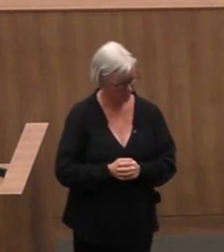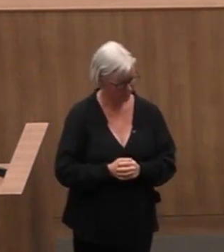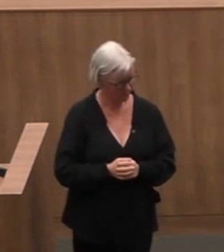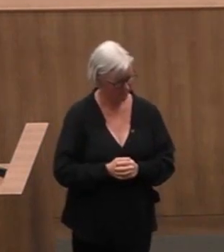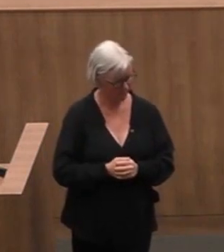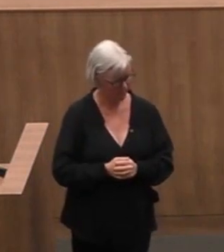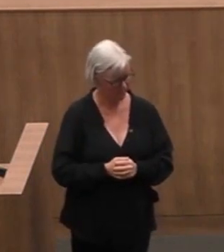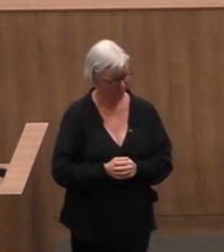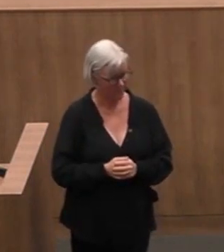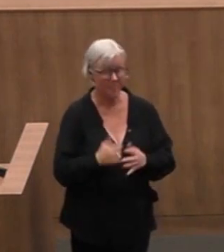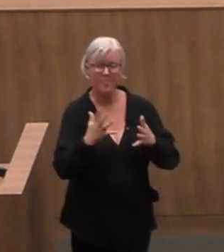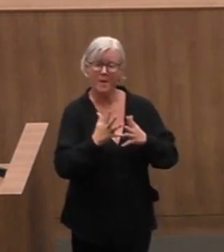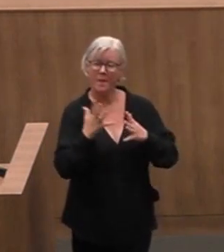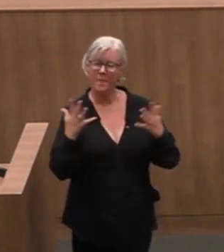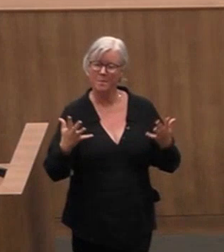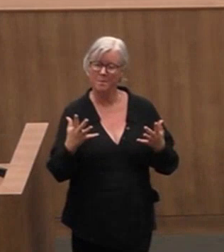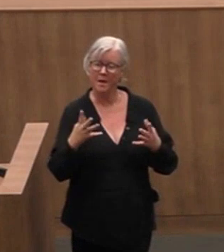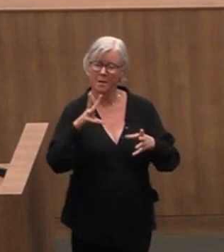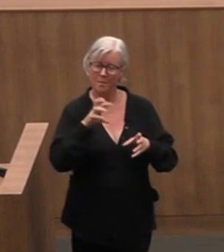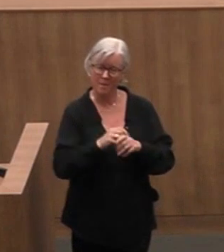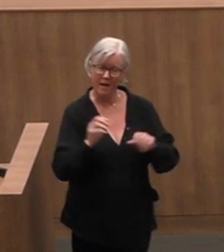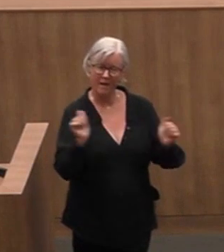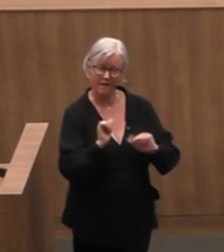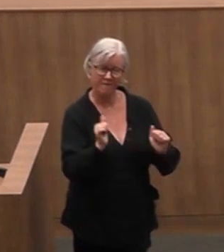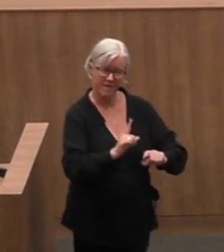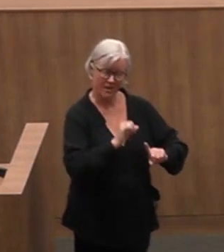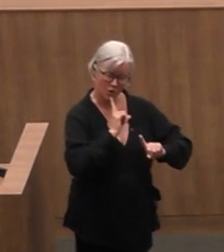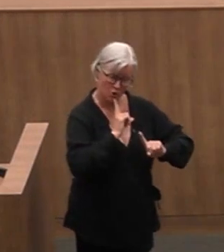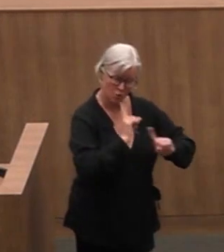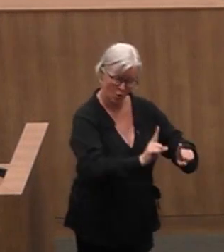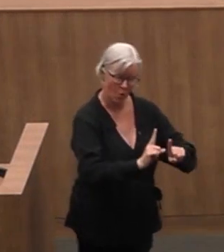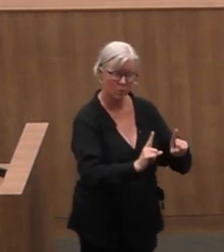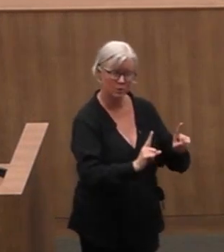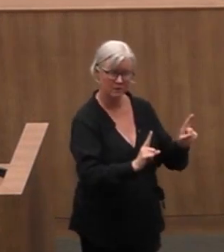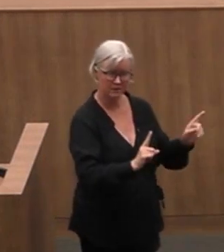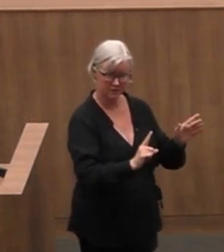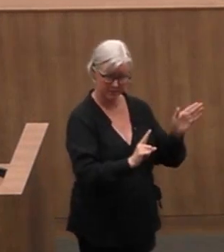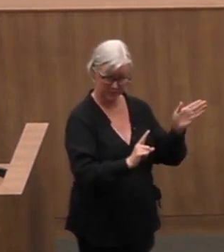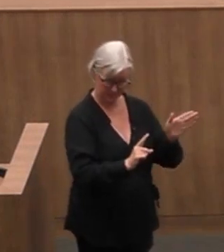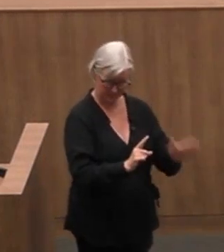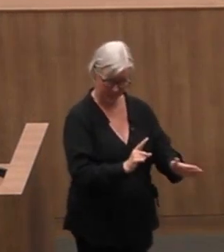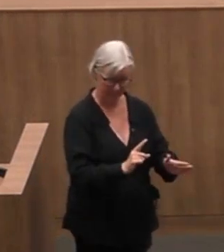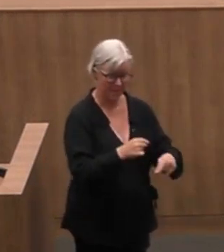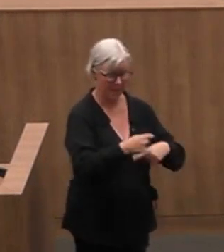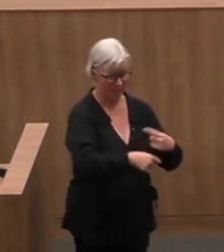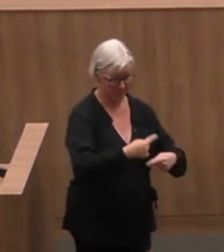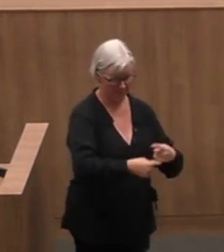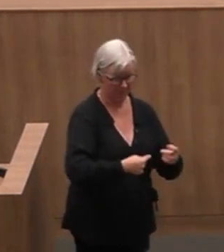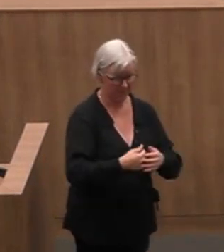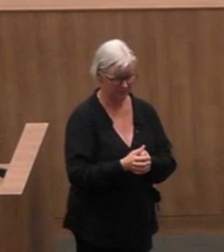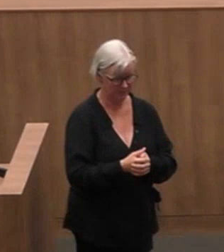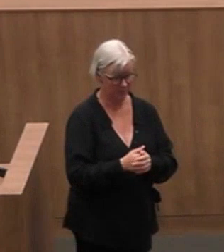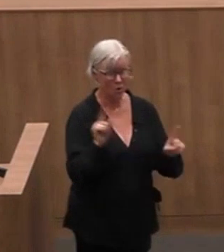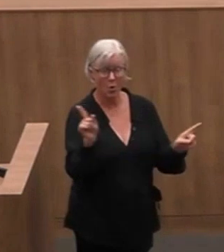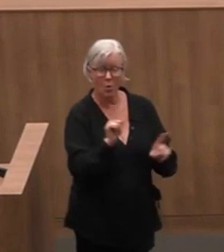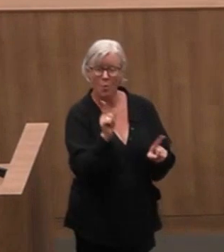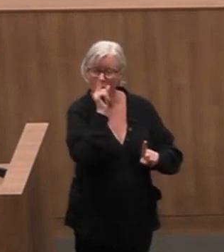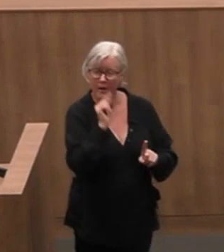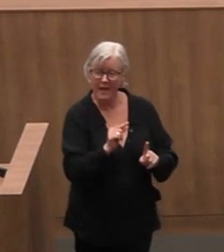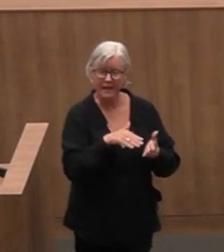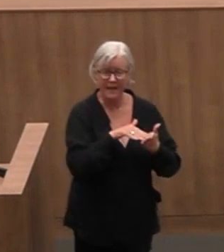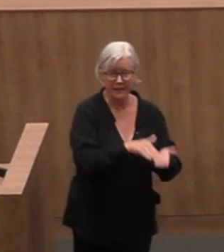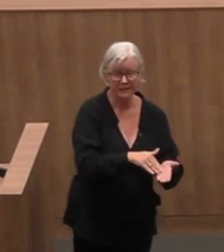that dialogue with the doctor is informing Sam of her own health. There's various things that can assist her.